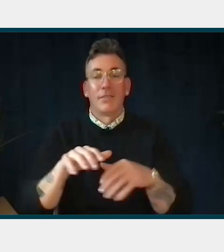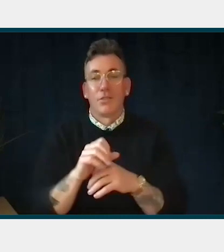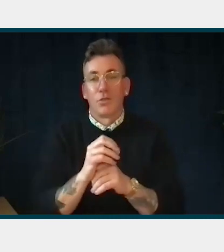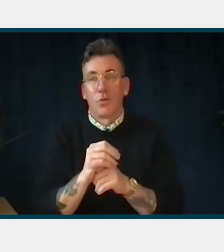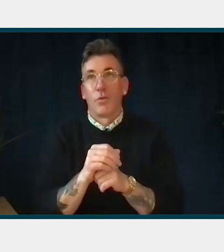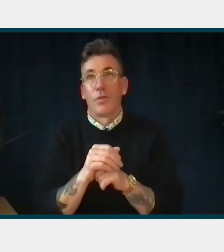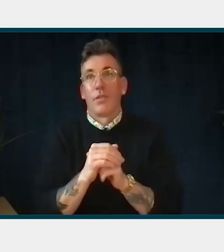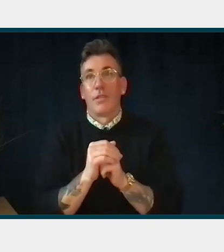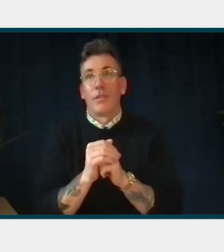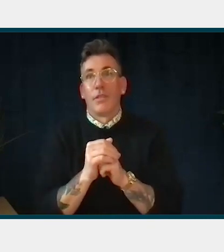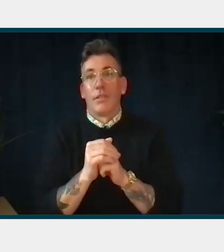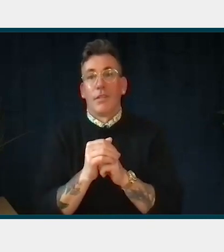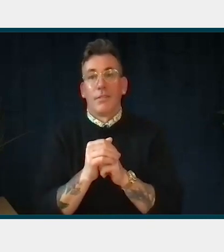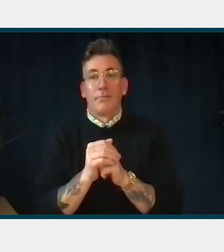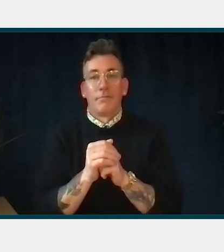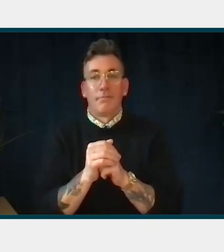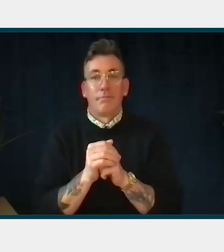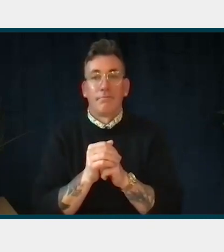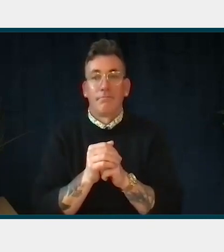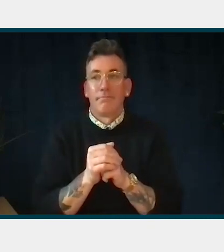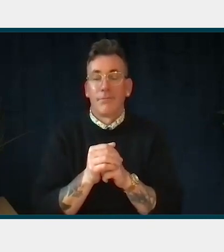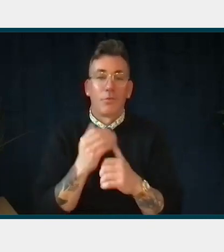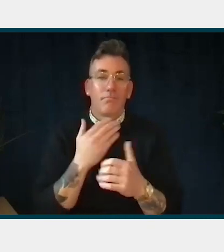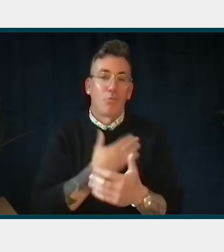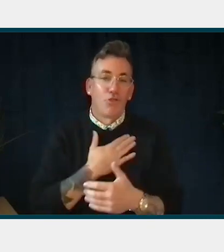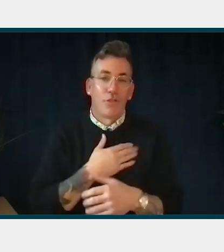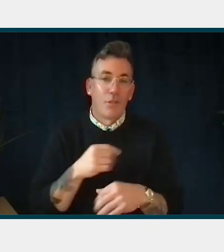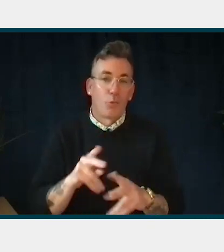the representation in these spaces is